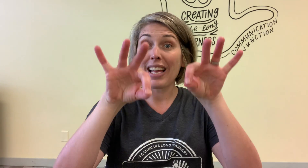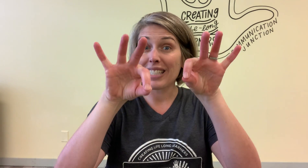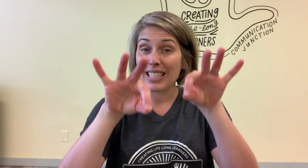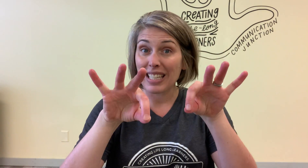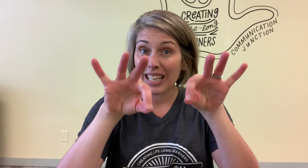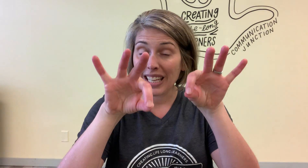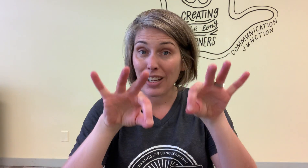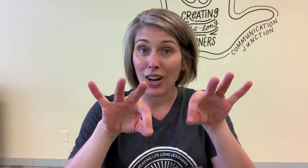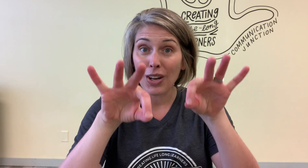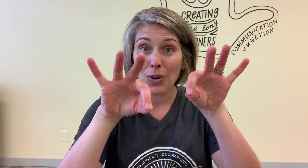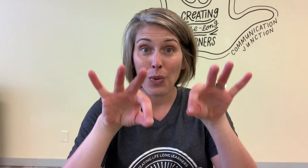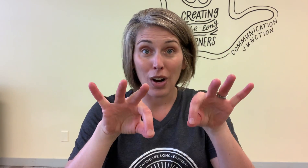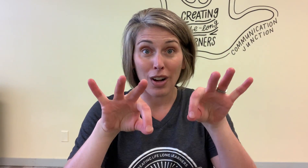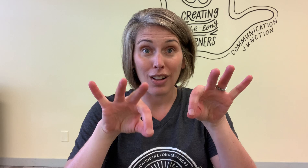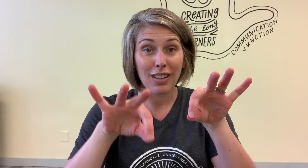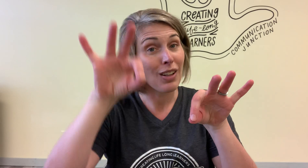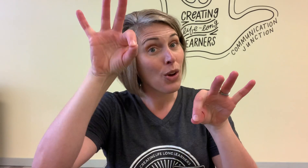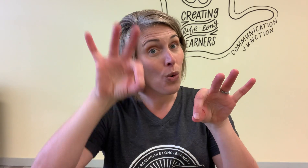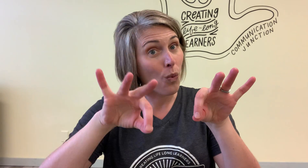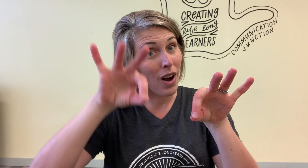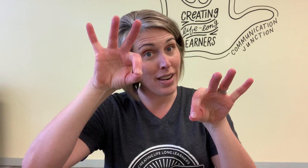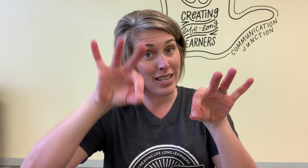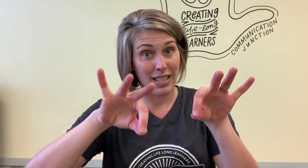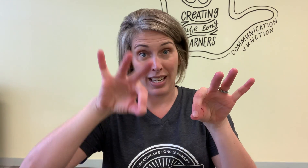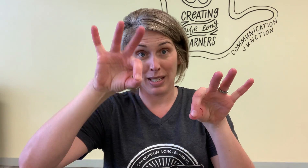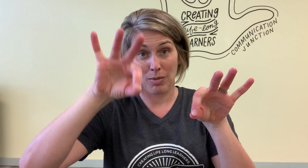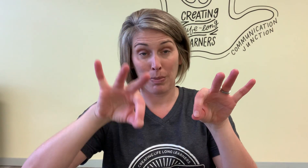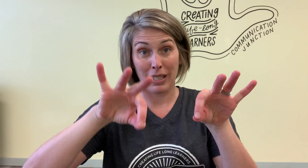flies sitting on a wall. One named